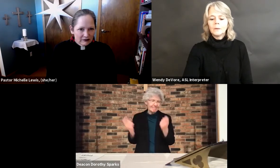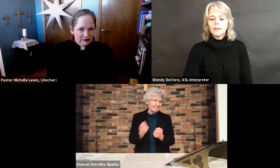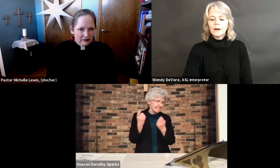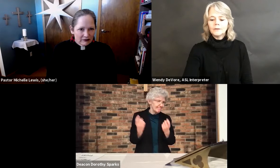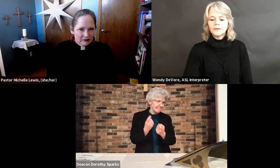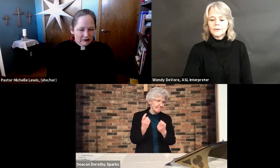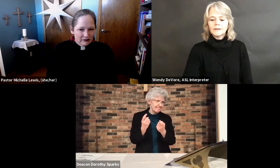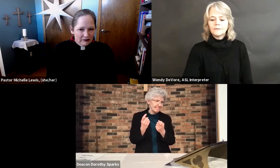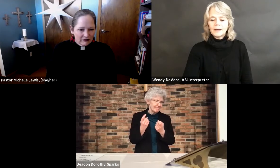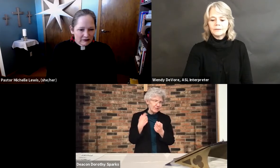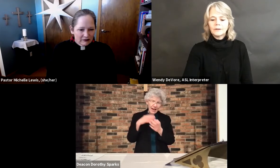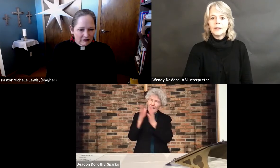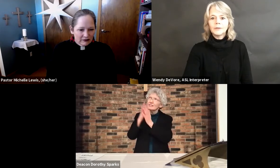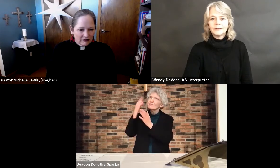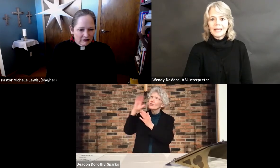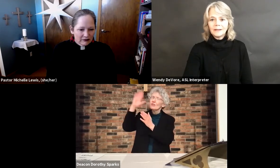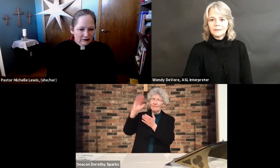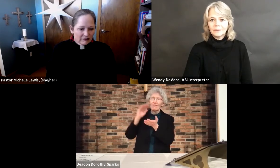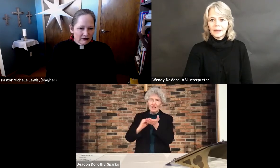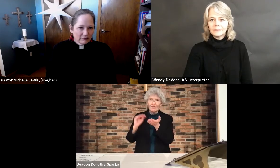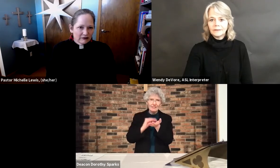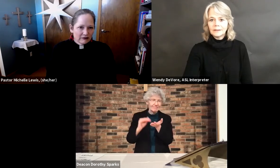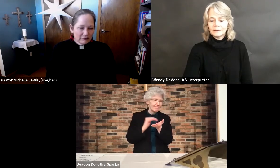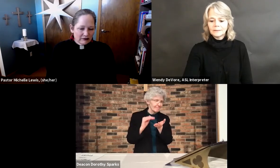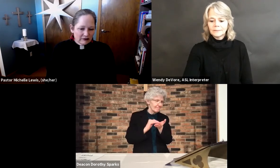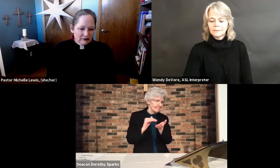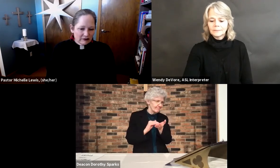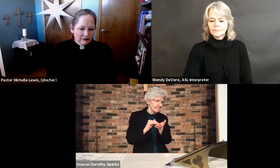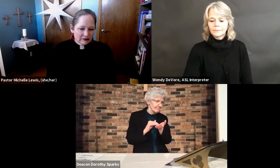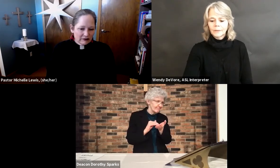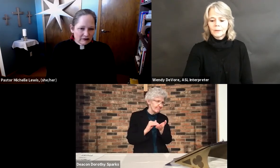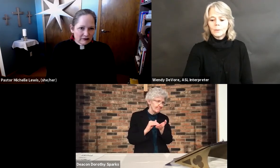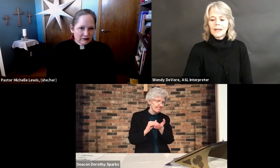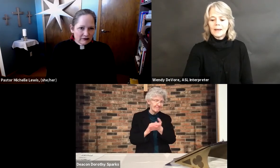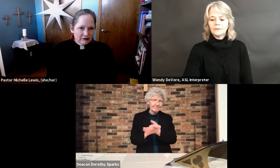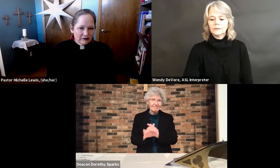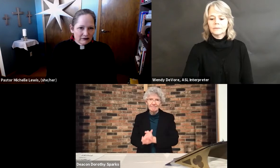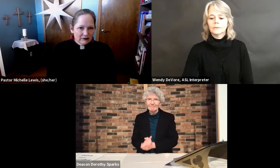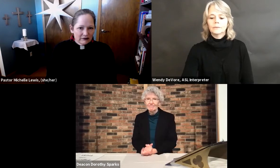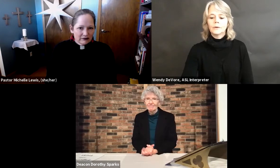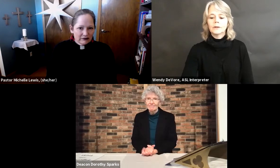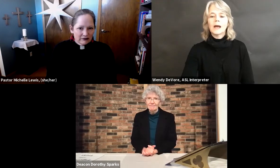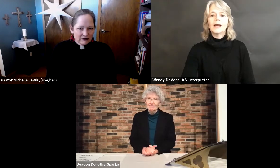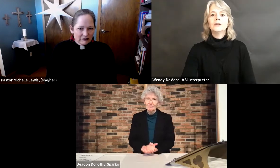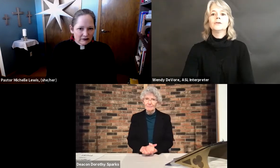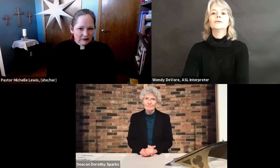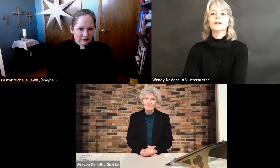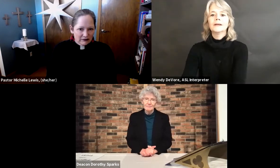We also confess our mistakes and sin. We ask for God to forgive